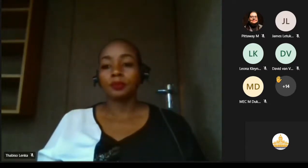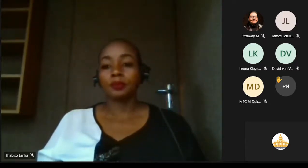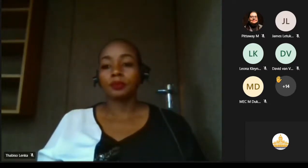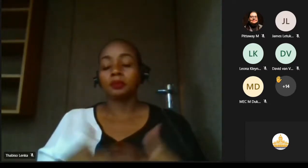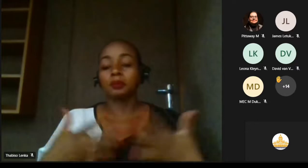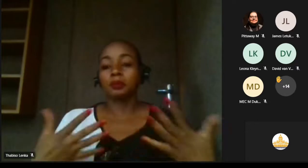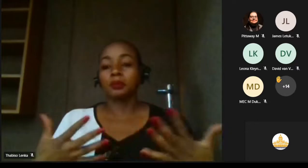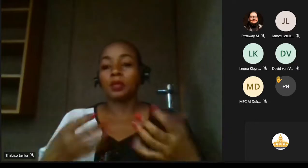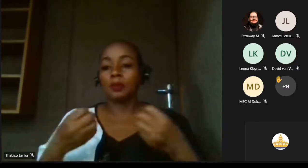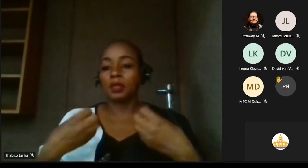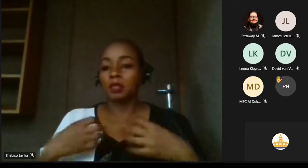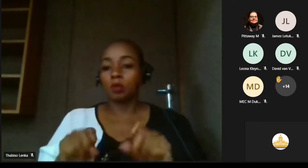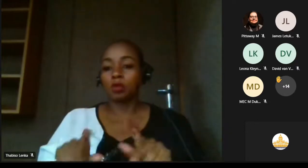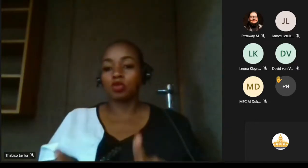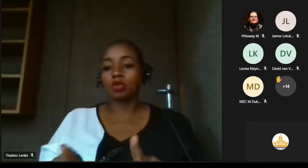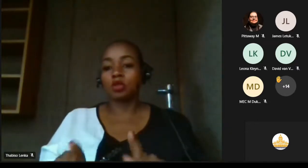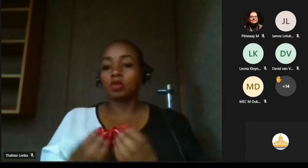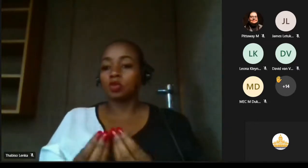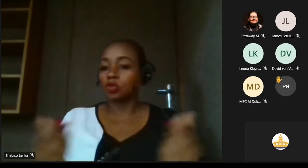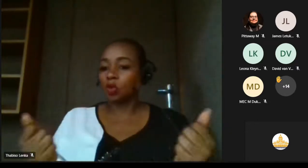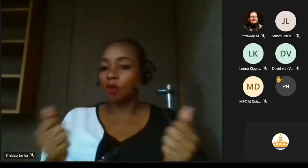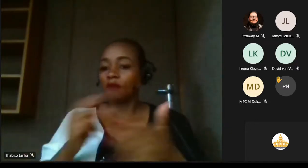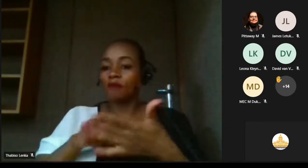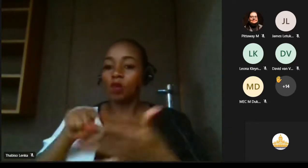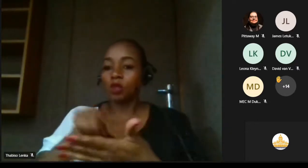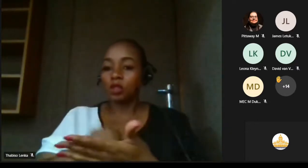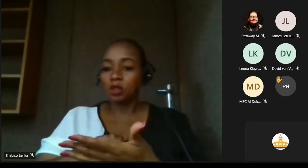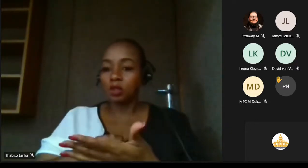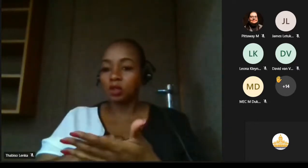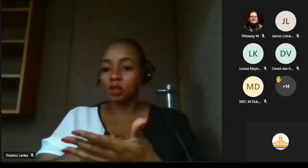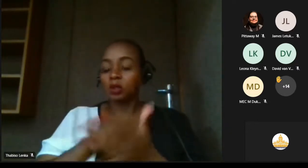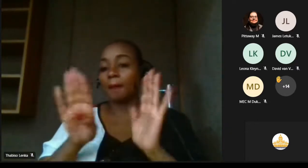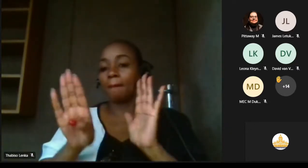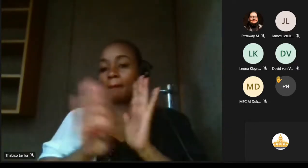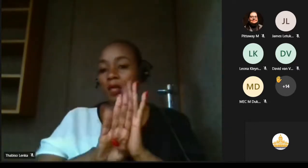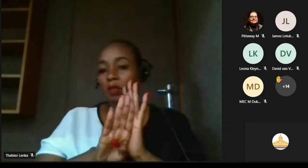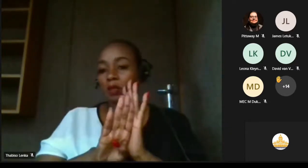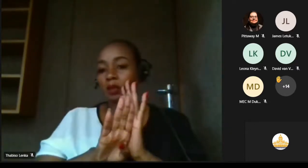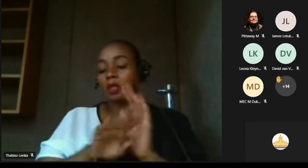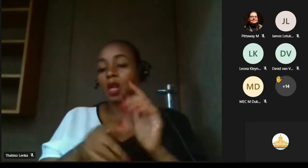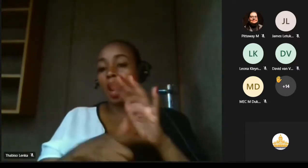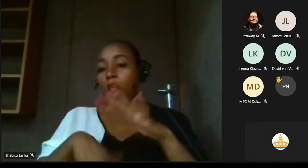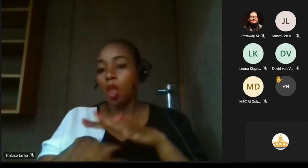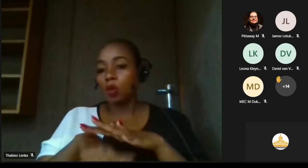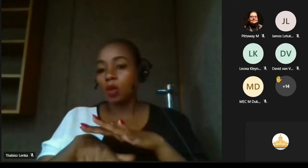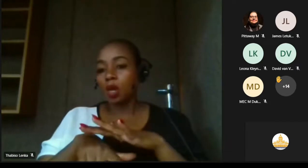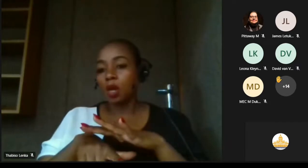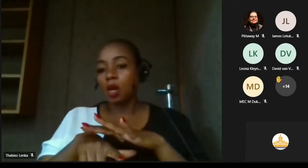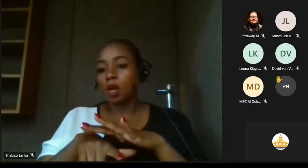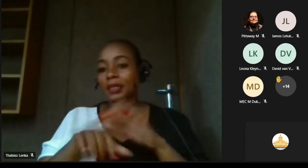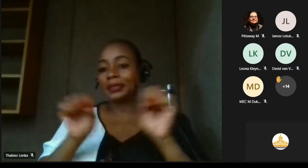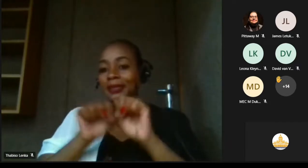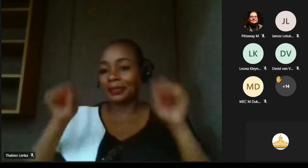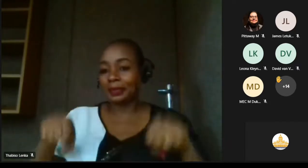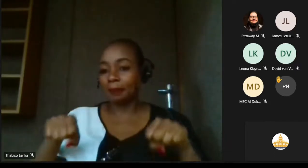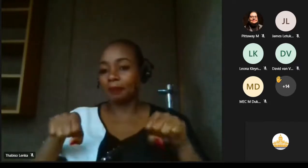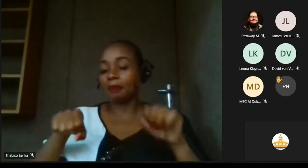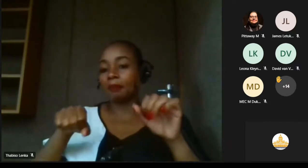That leave be granted for the House to resolve on the voting mandates on the following bills: Local Government Municipal Systems Amendment